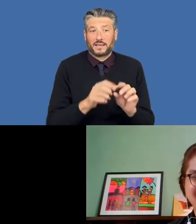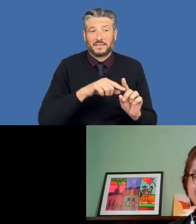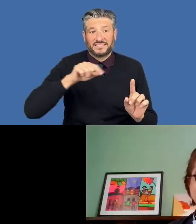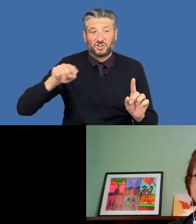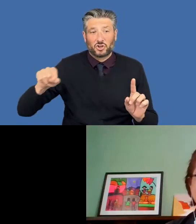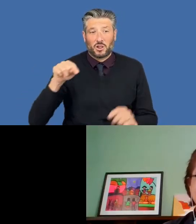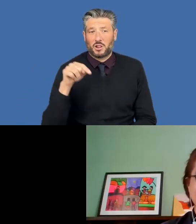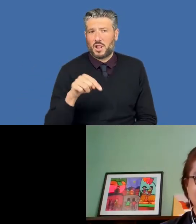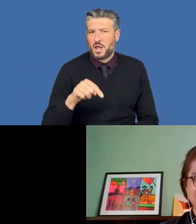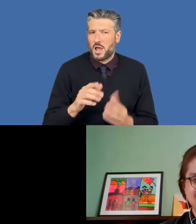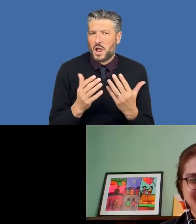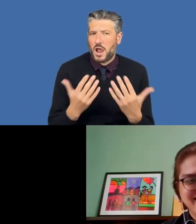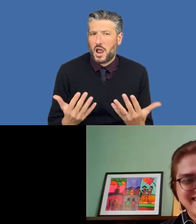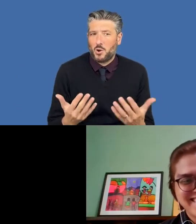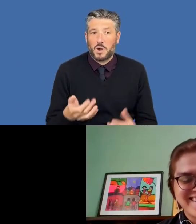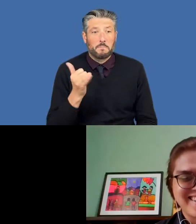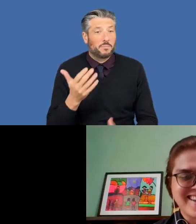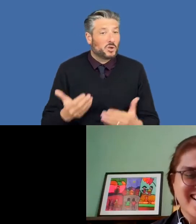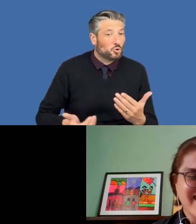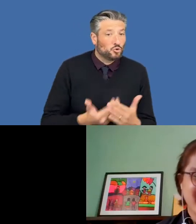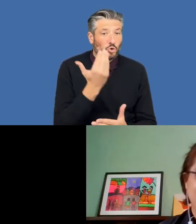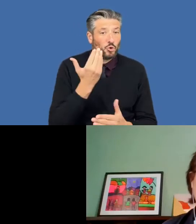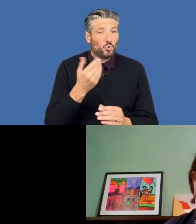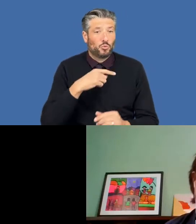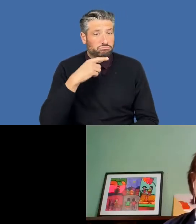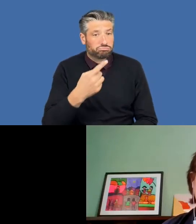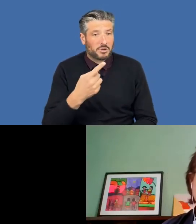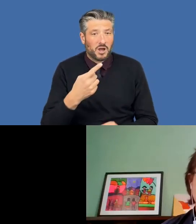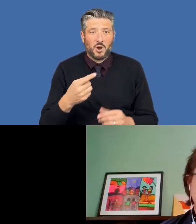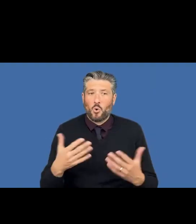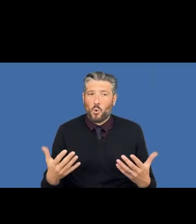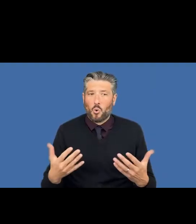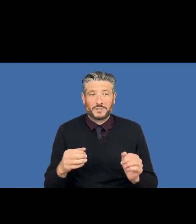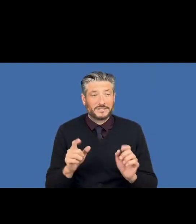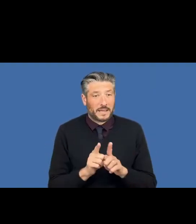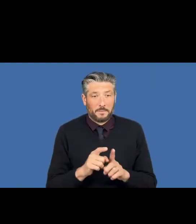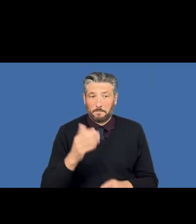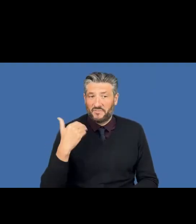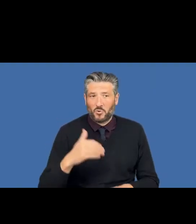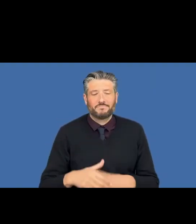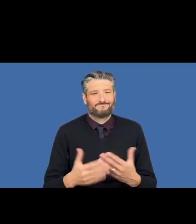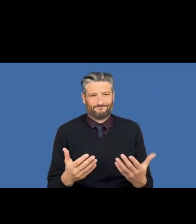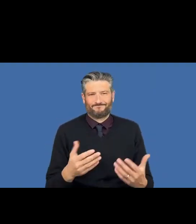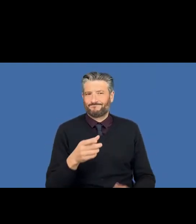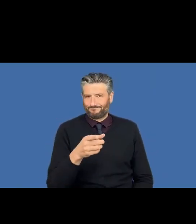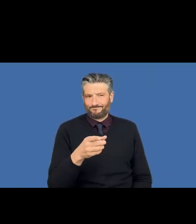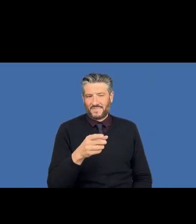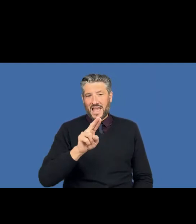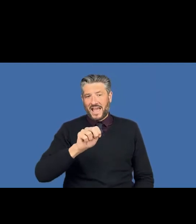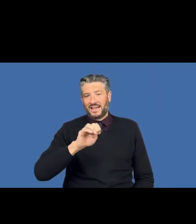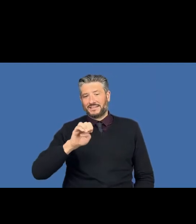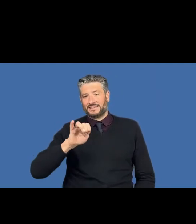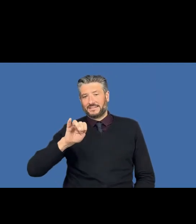it or come up with something. Thank you, Jim. Yeah, I think Neil provided really solid steps on and also